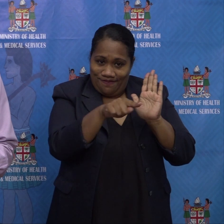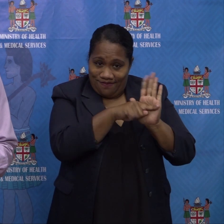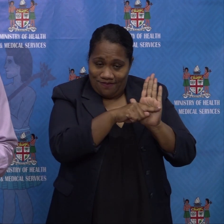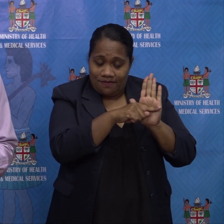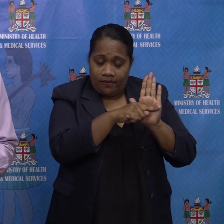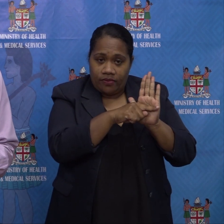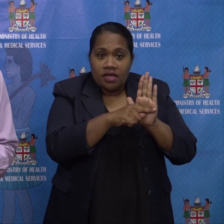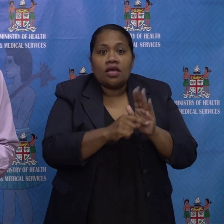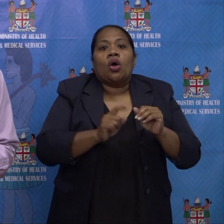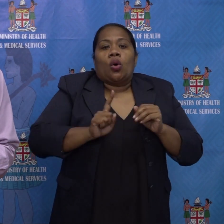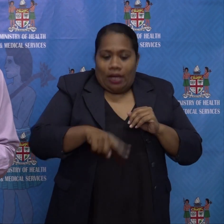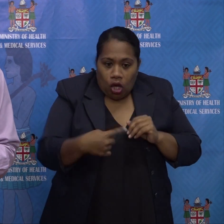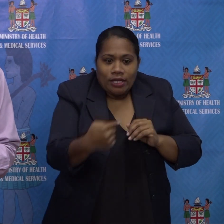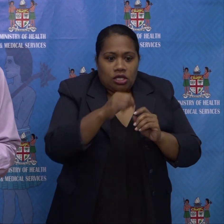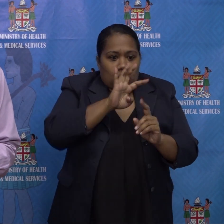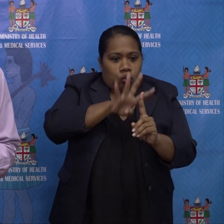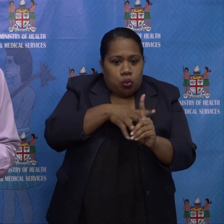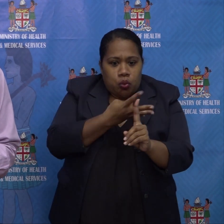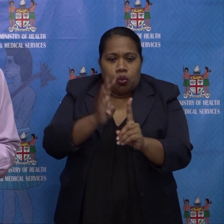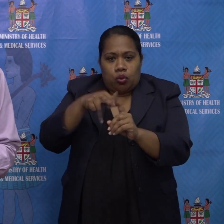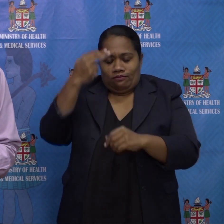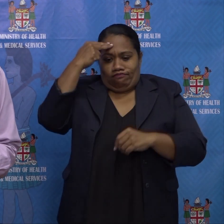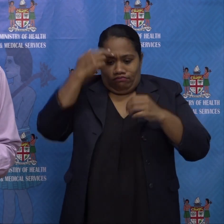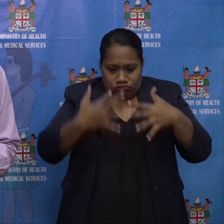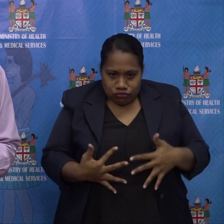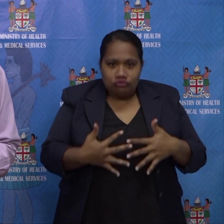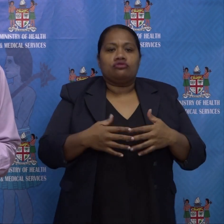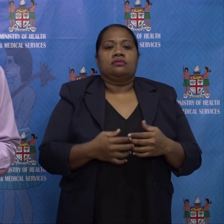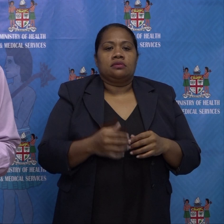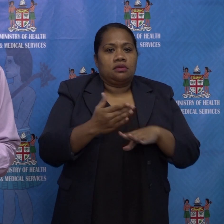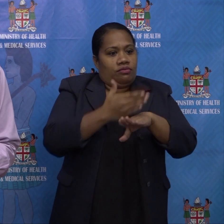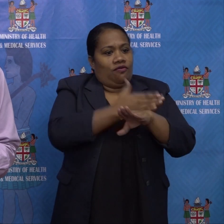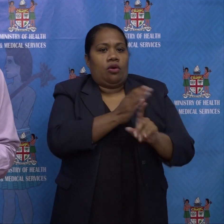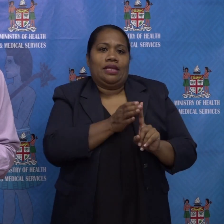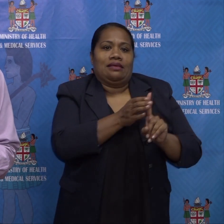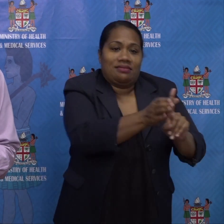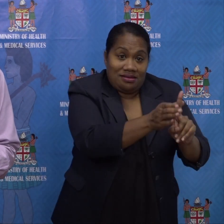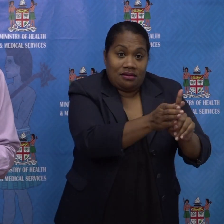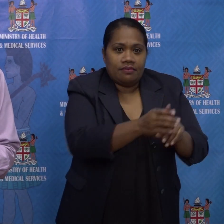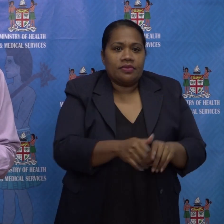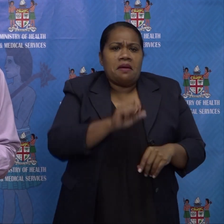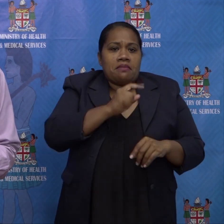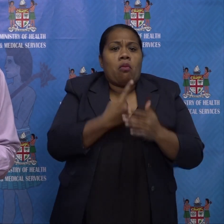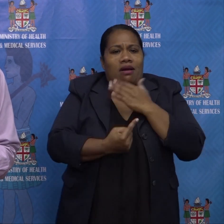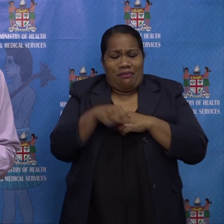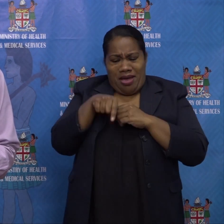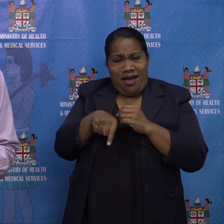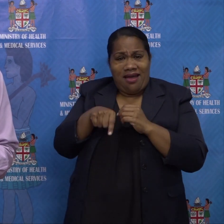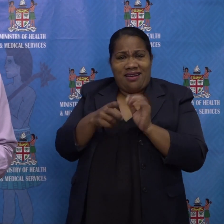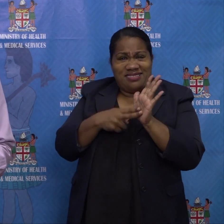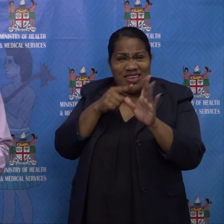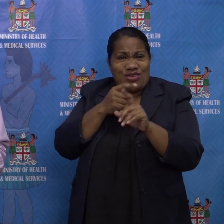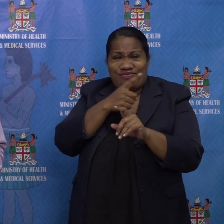Contact tracing is ongoing into her movements before being quarantined. Unfortunately, she did not have a Care Fiji app installed, so